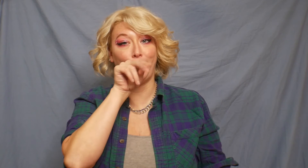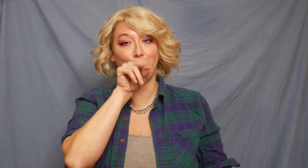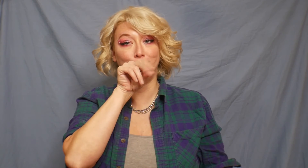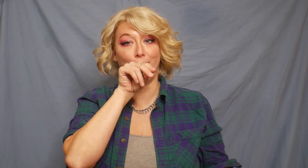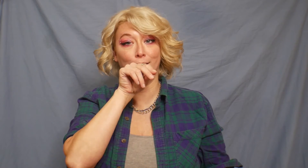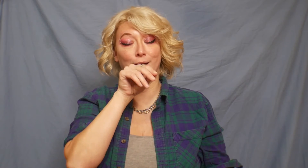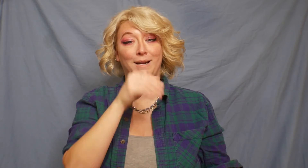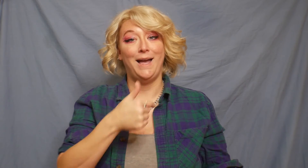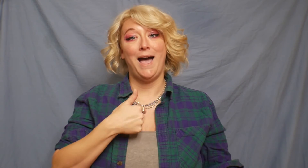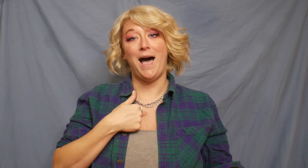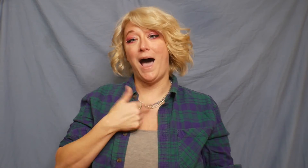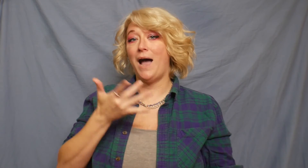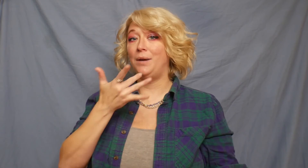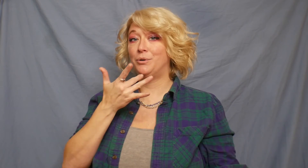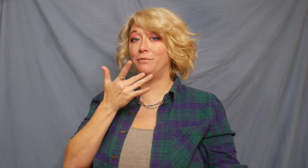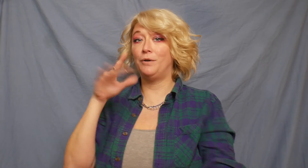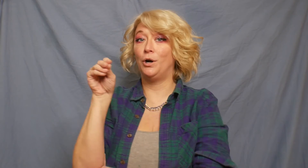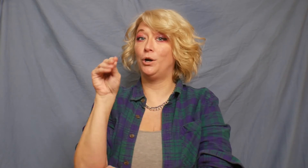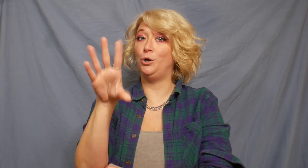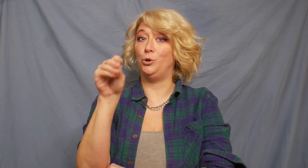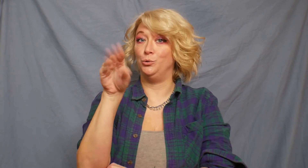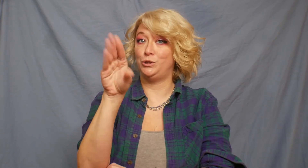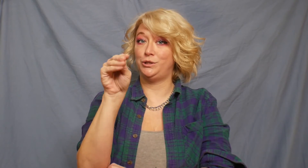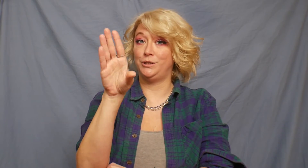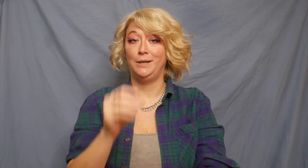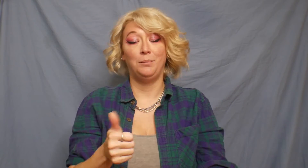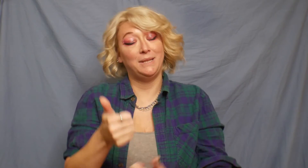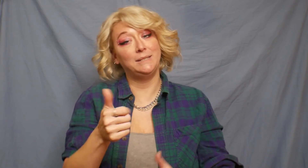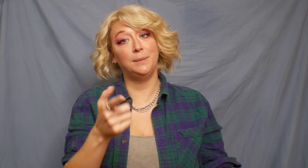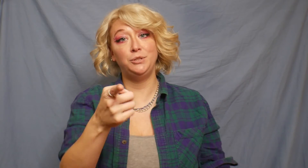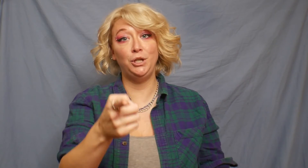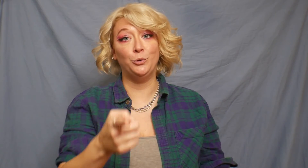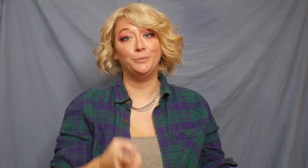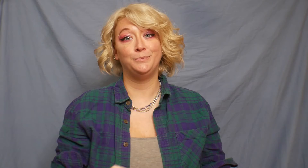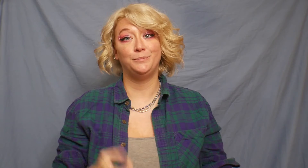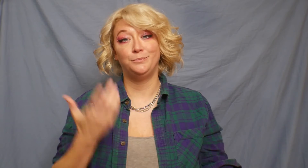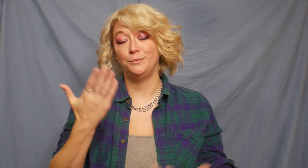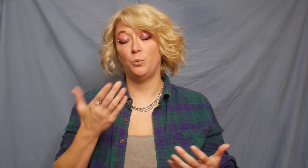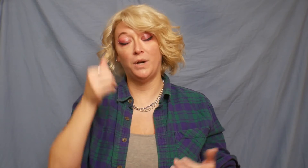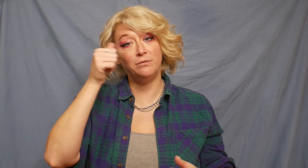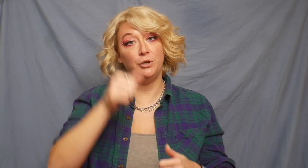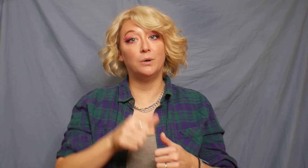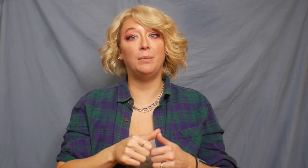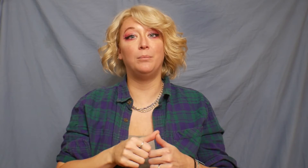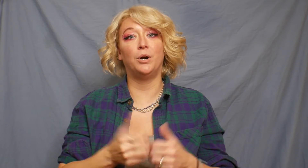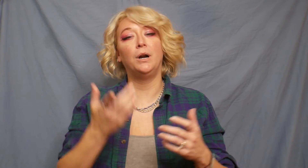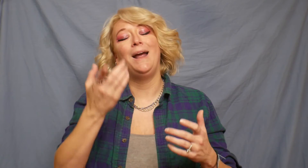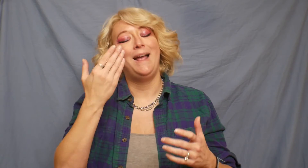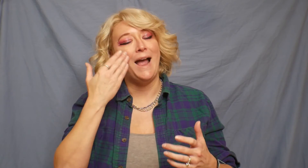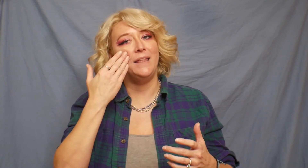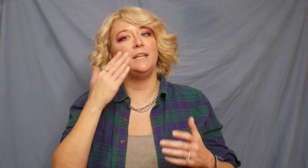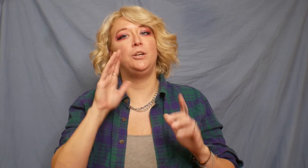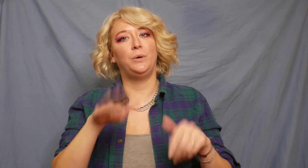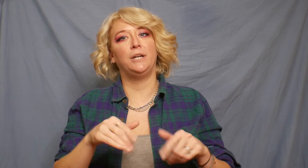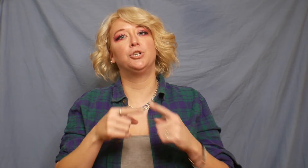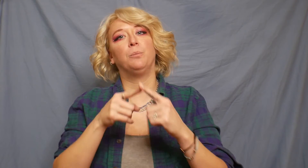like duck. I prefer goose, but that's up to you. Whatever you remember, I think you'll get your